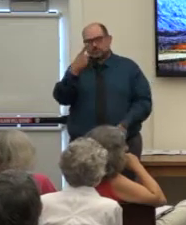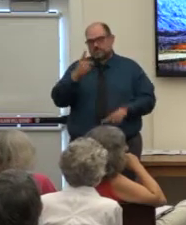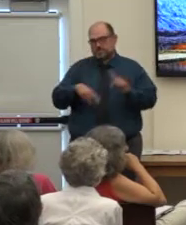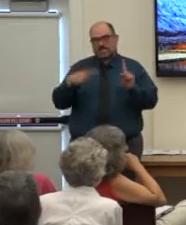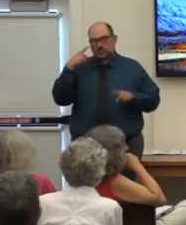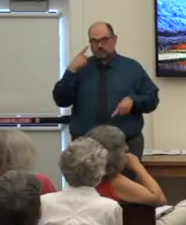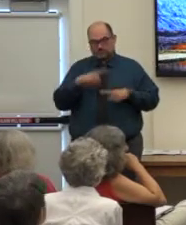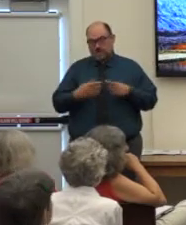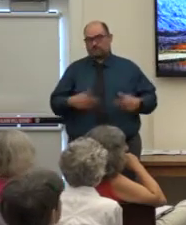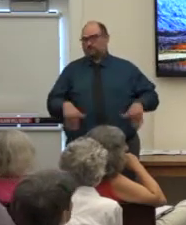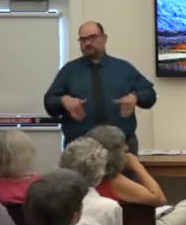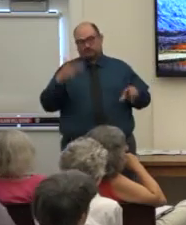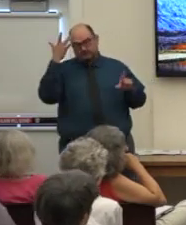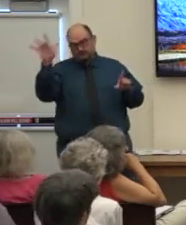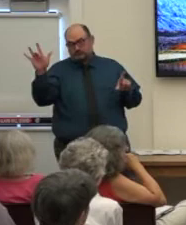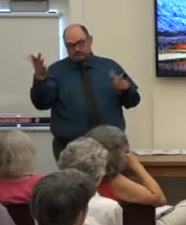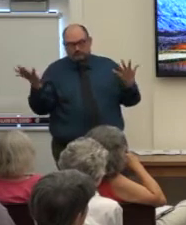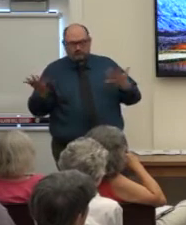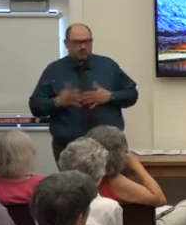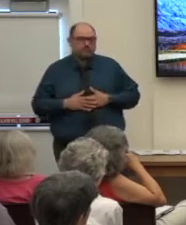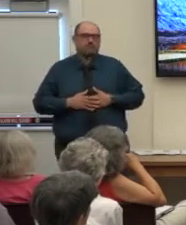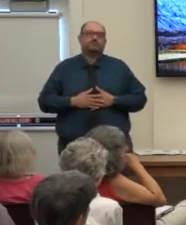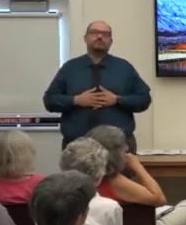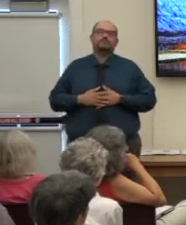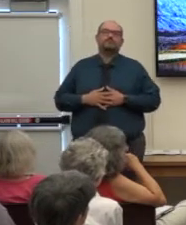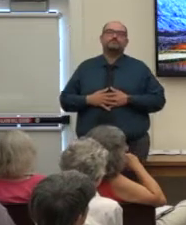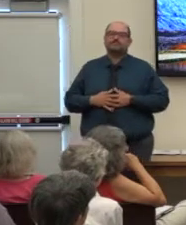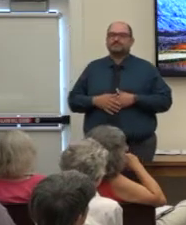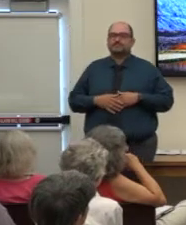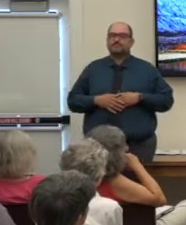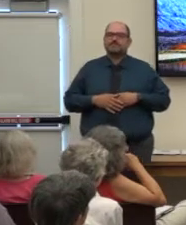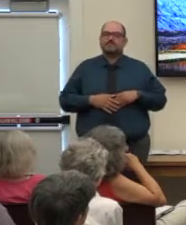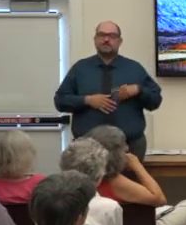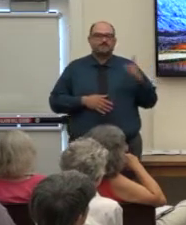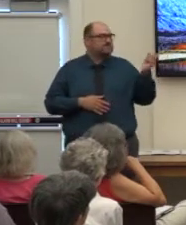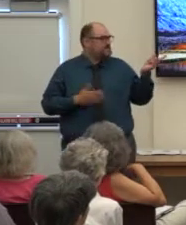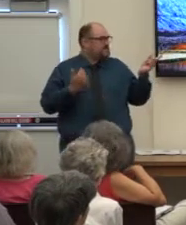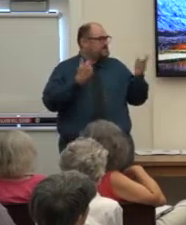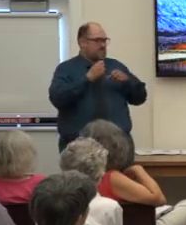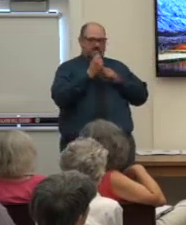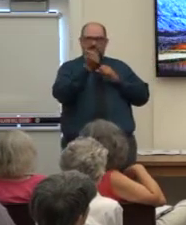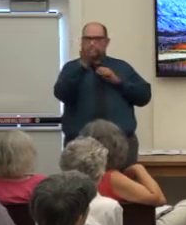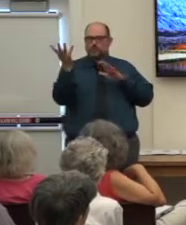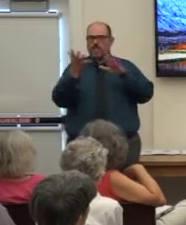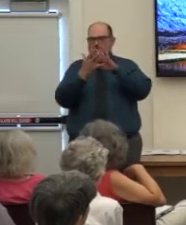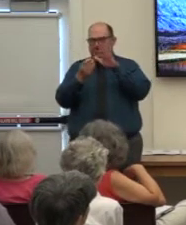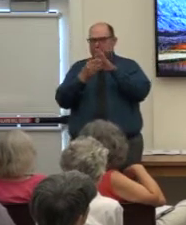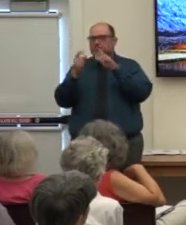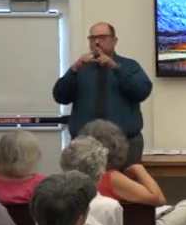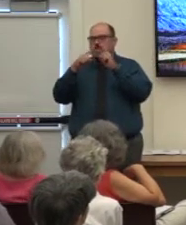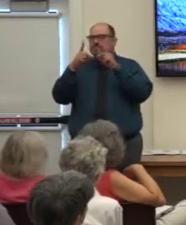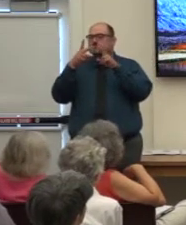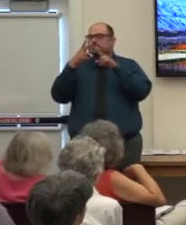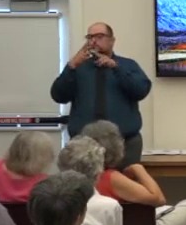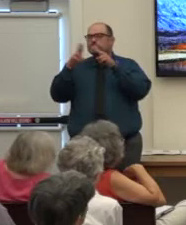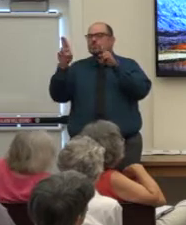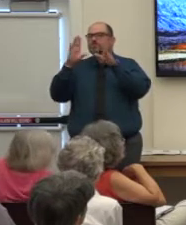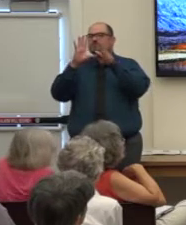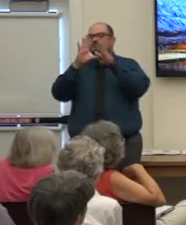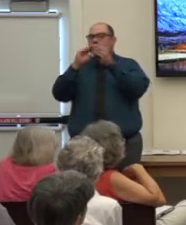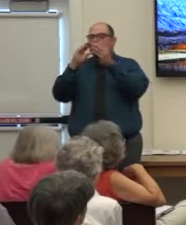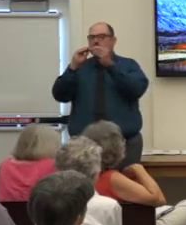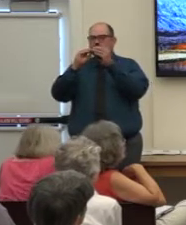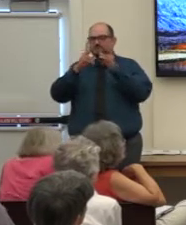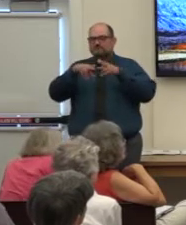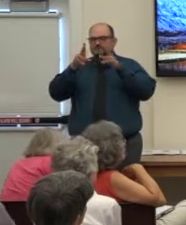I made a few copies. These are just some oral history excerpts in text that I copied down